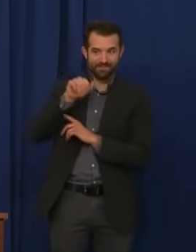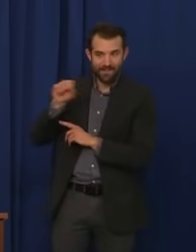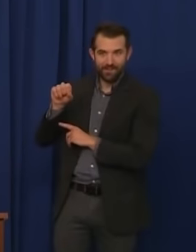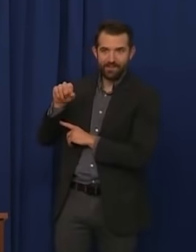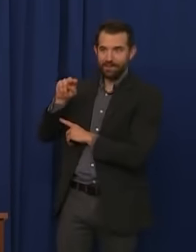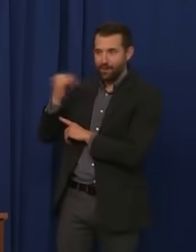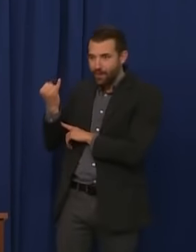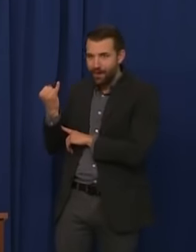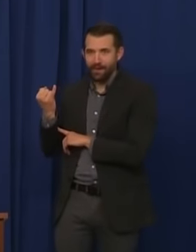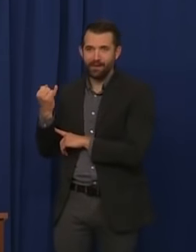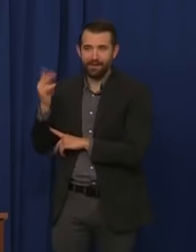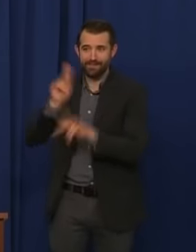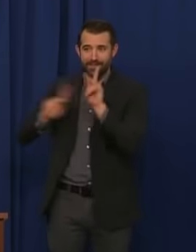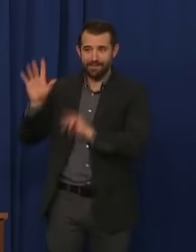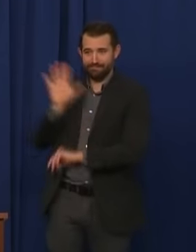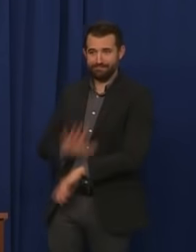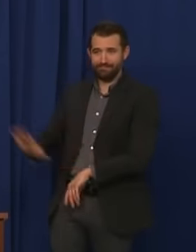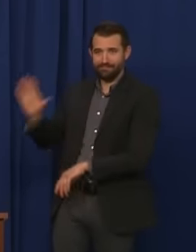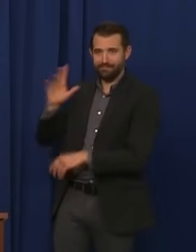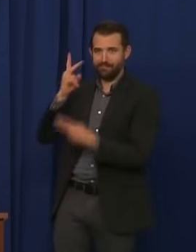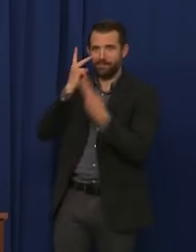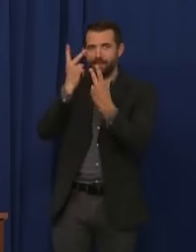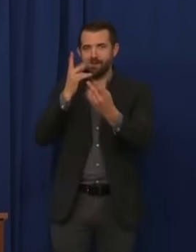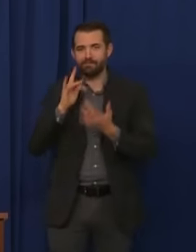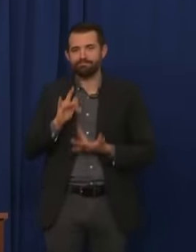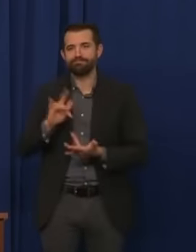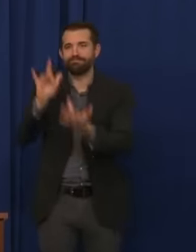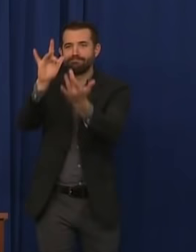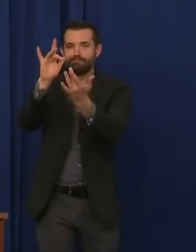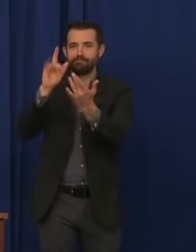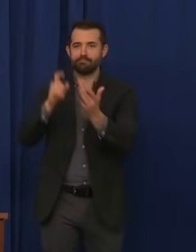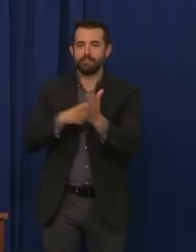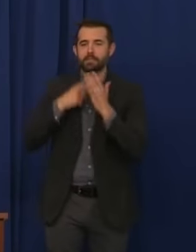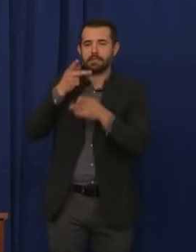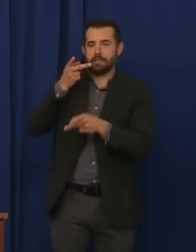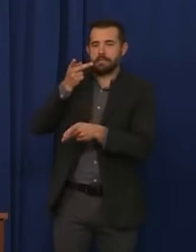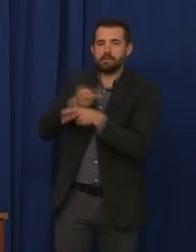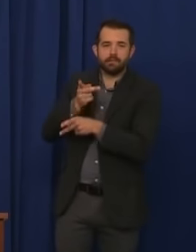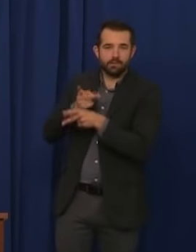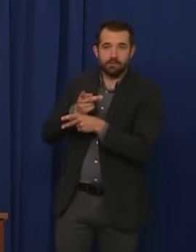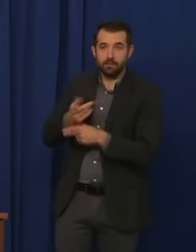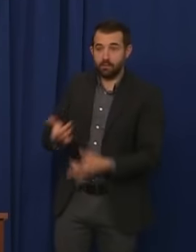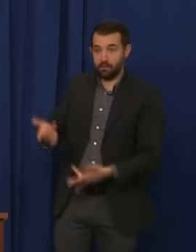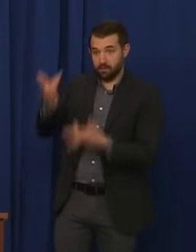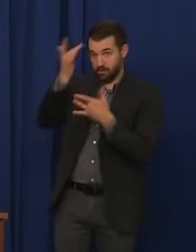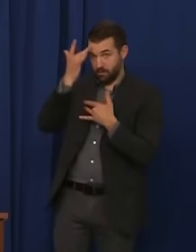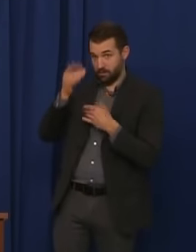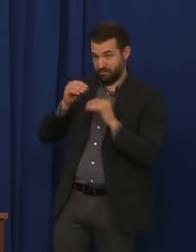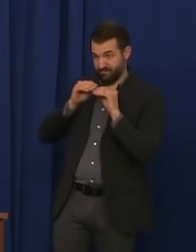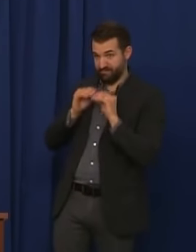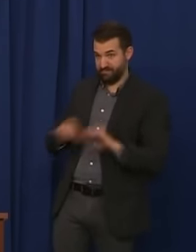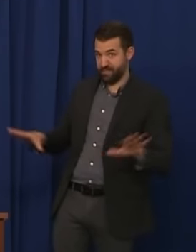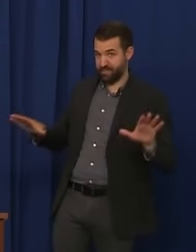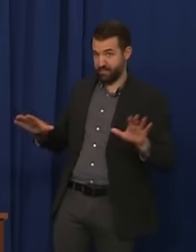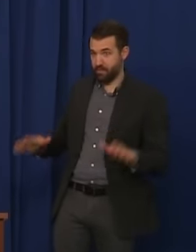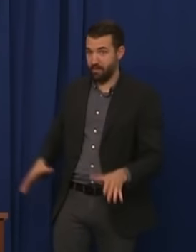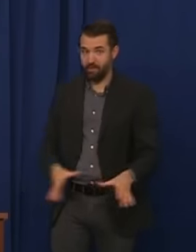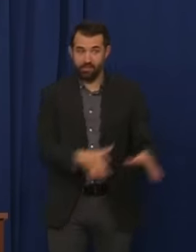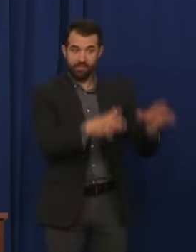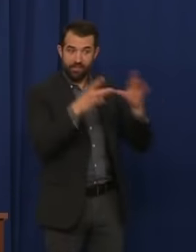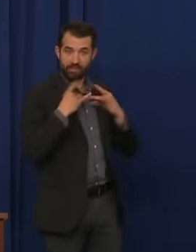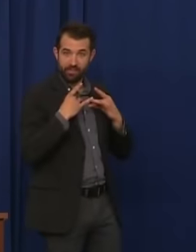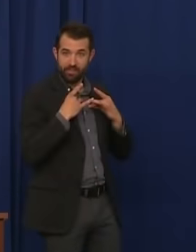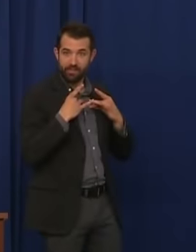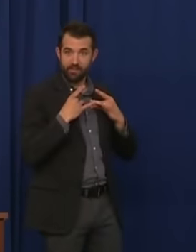those states, we have got to be careful that they're not bringing the virus. Right now, the executive order still stands, that people coming here from